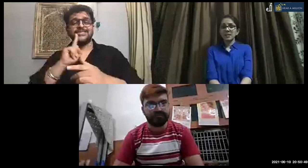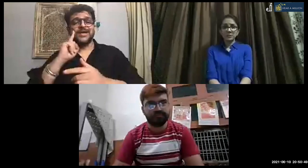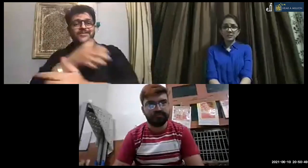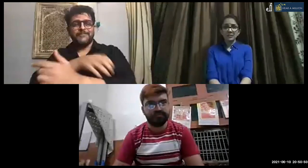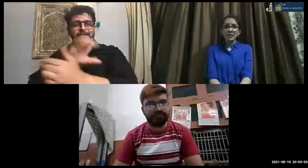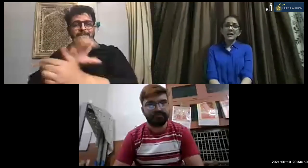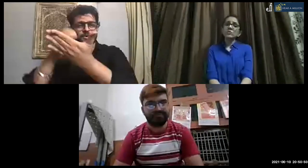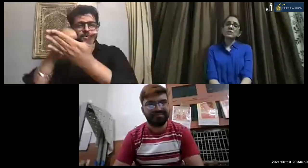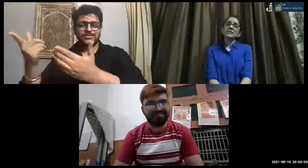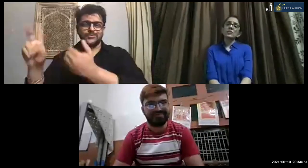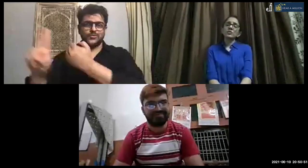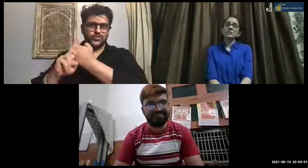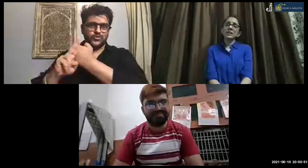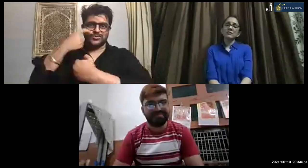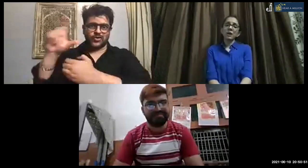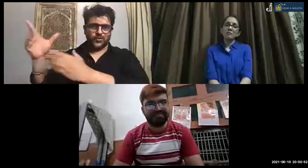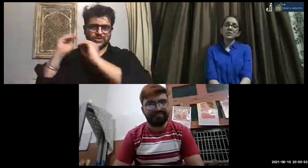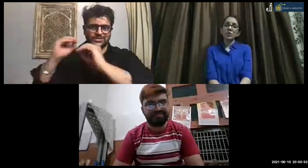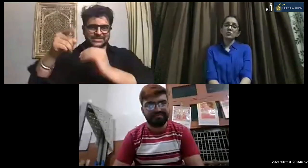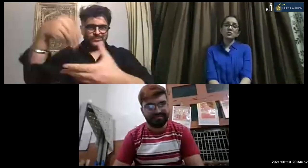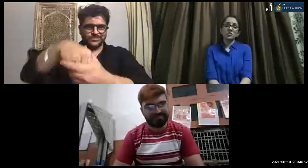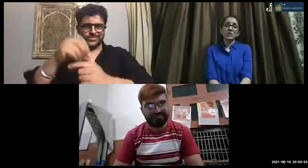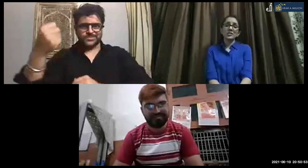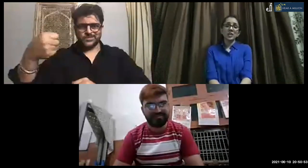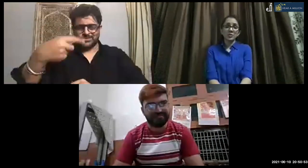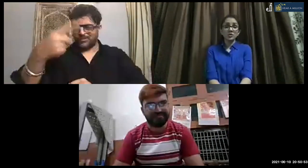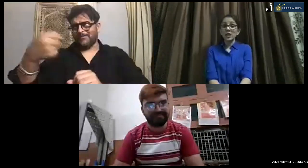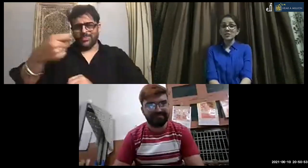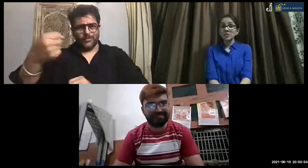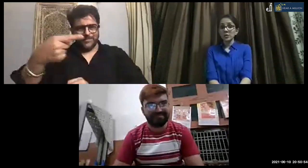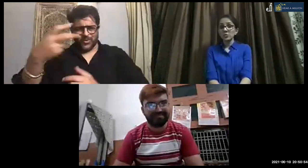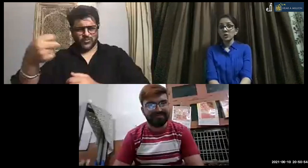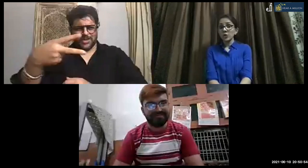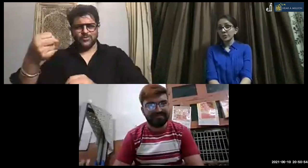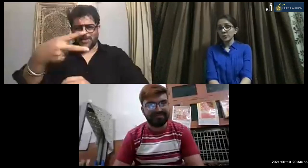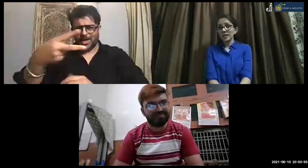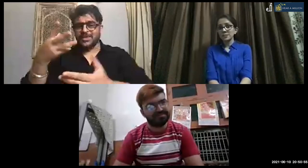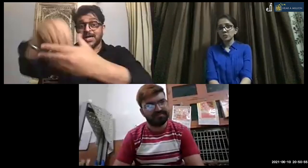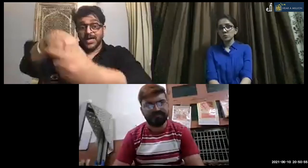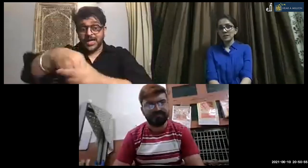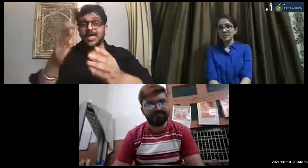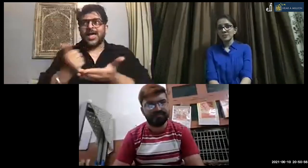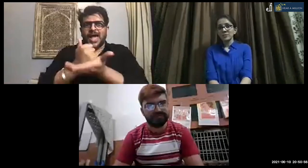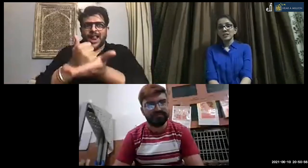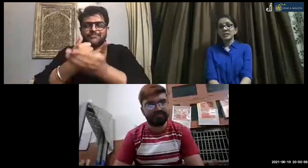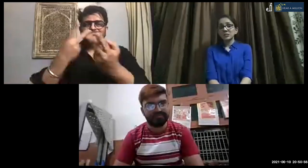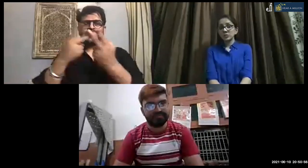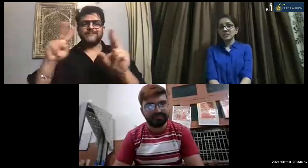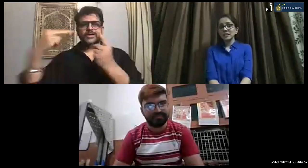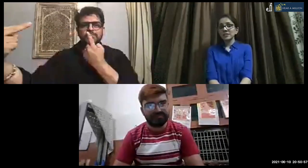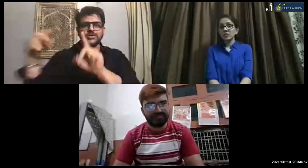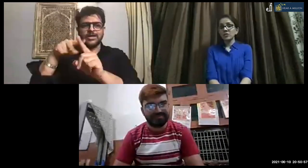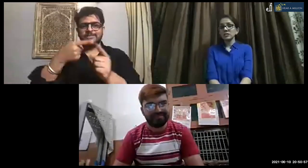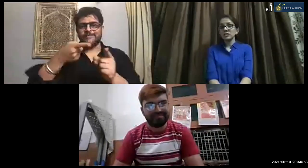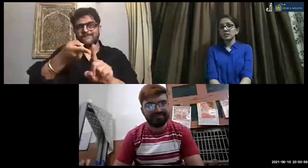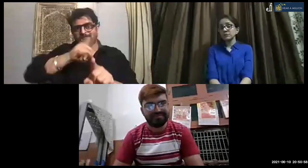asking the government. I know right now, this deaf empowerment course which Tushar and Charu taught you guys for 2 months, including